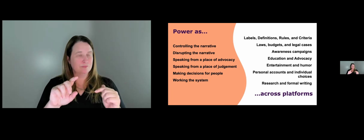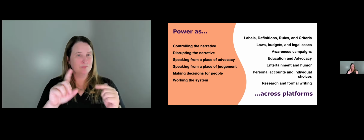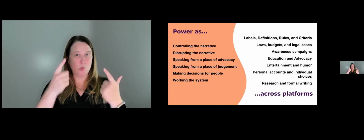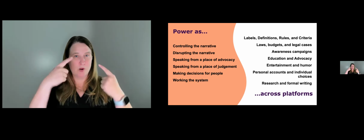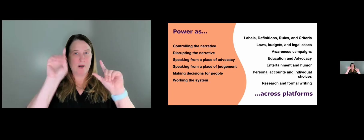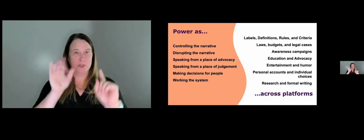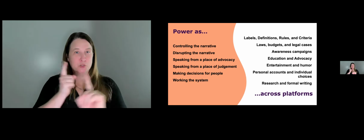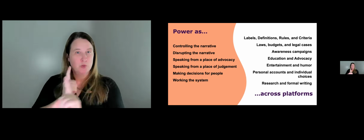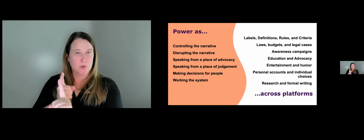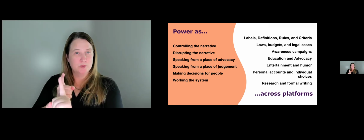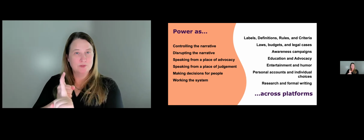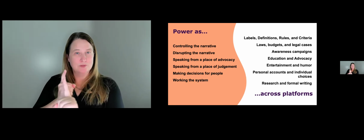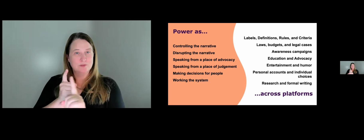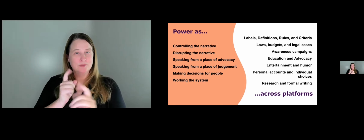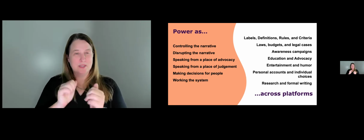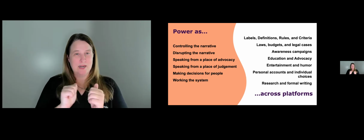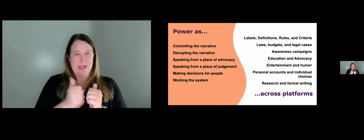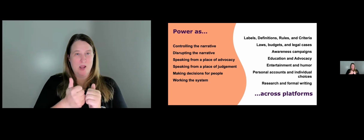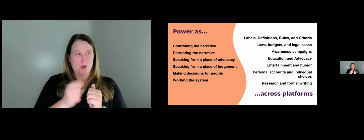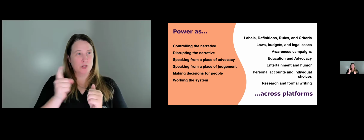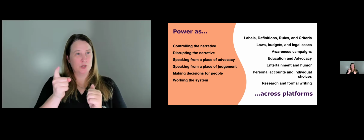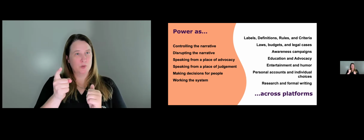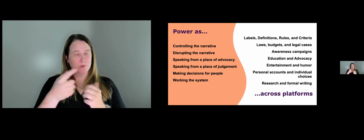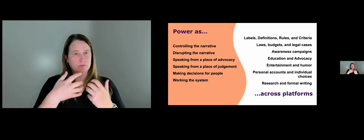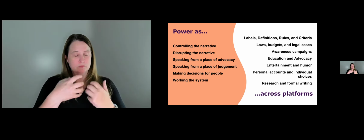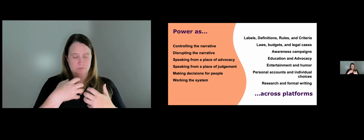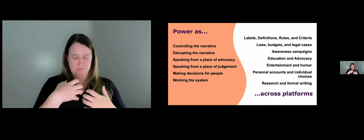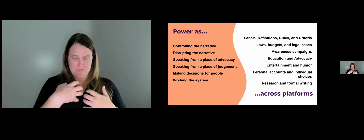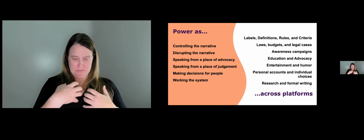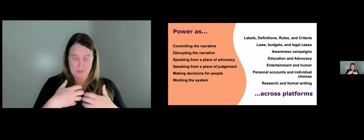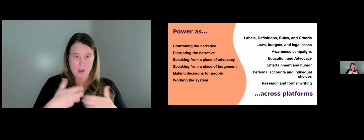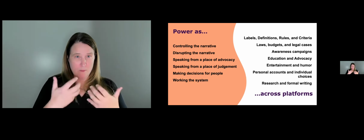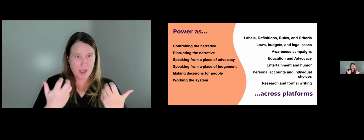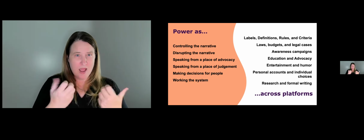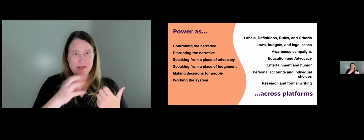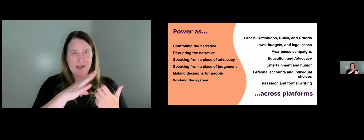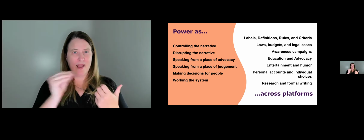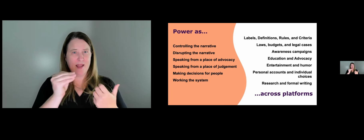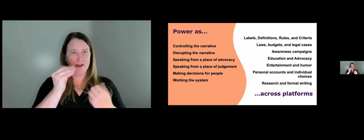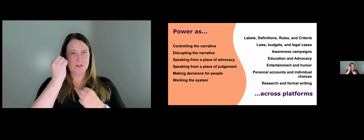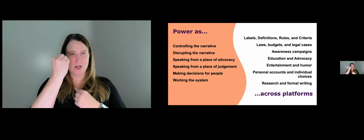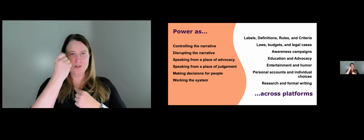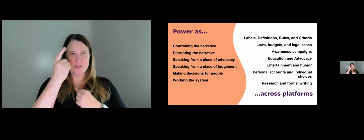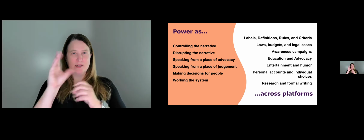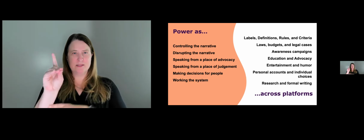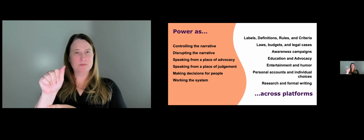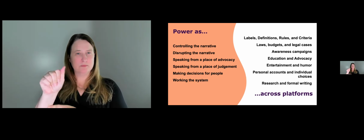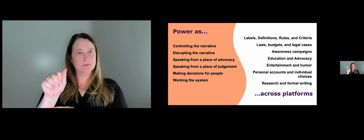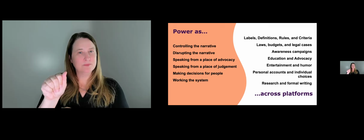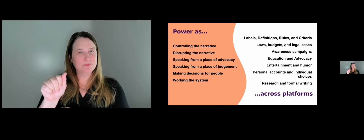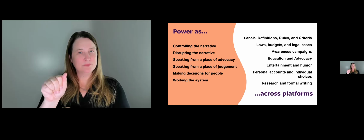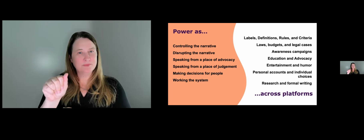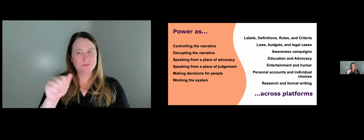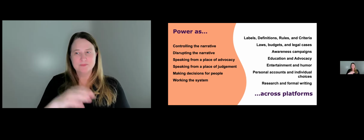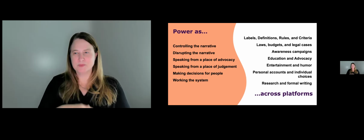are a big part of how you accomplish your goals, of how you unpack